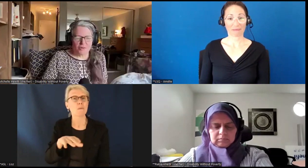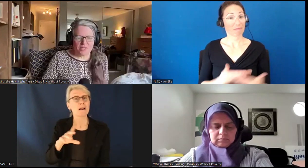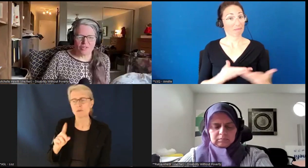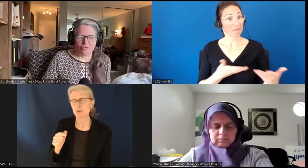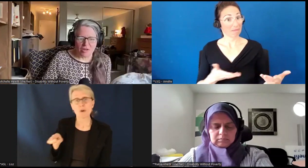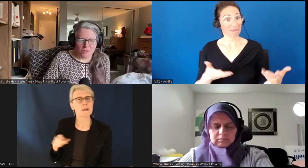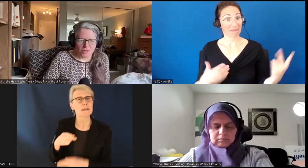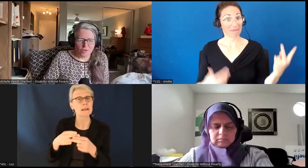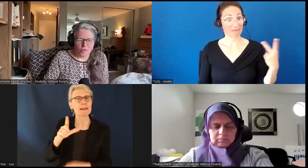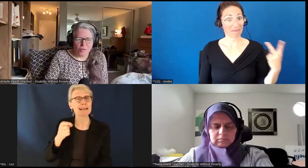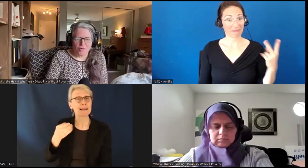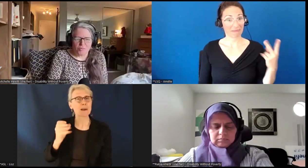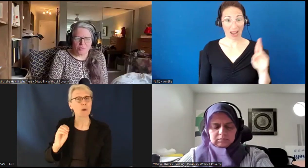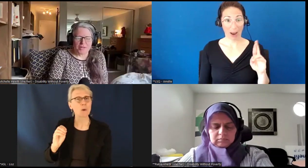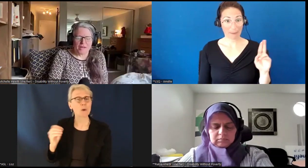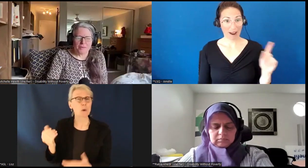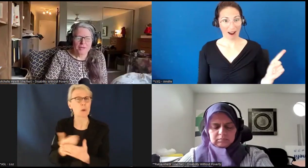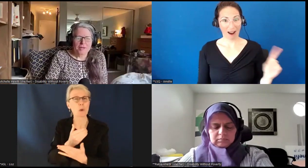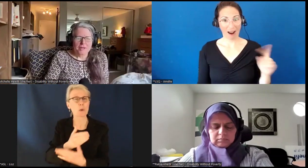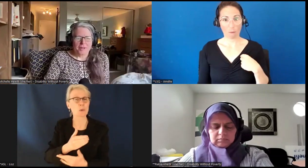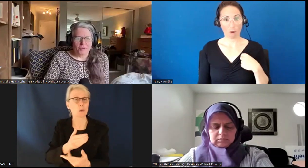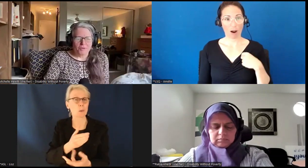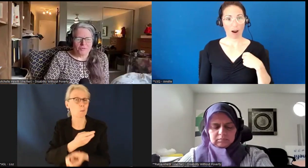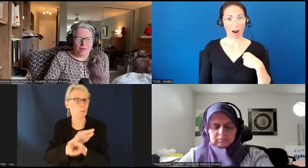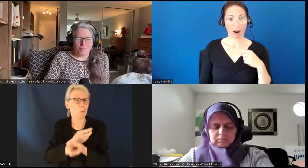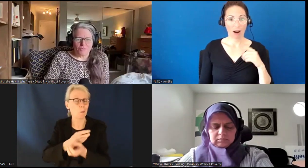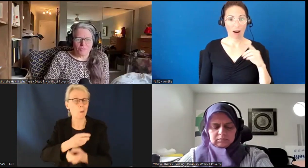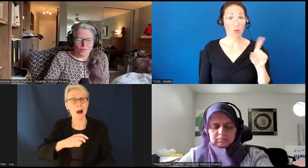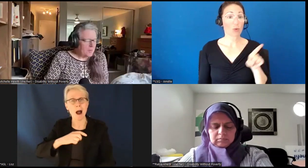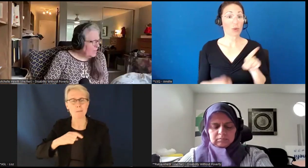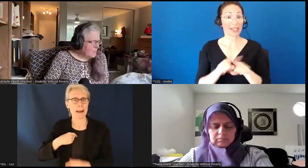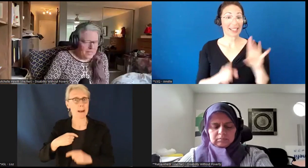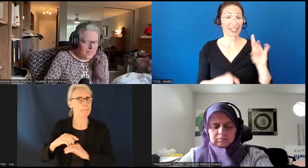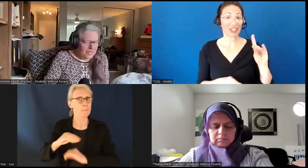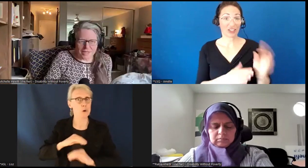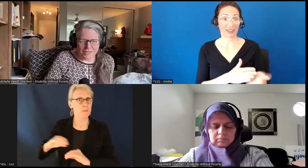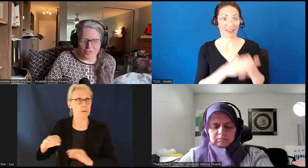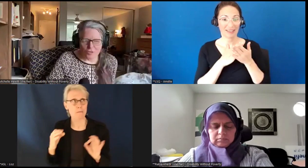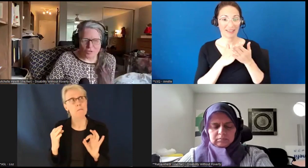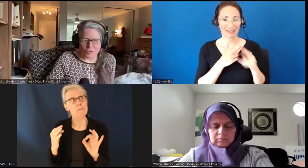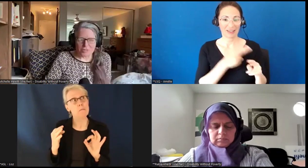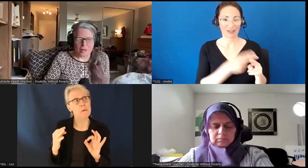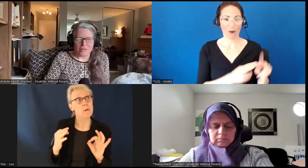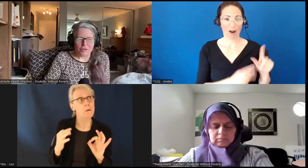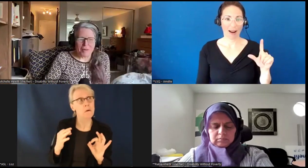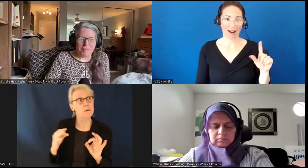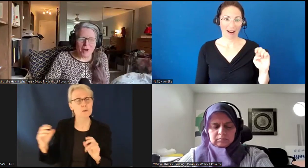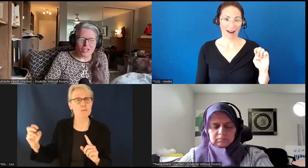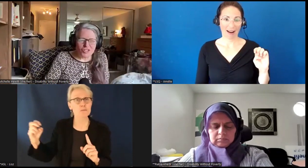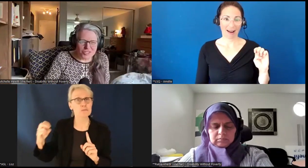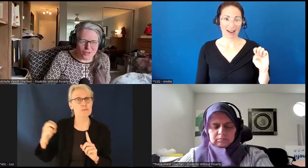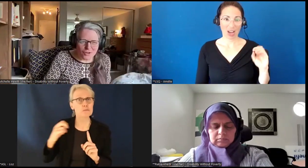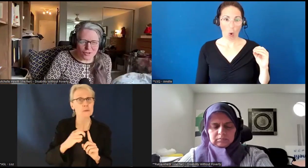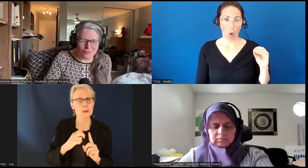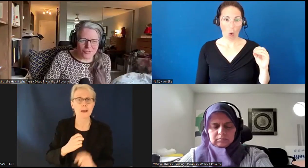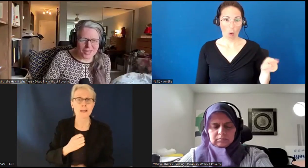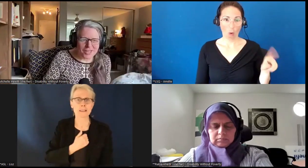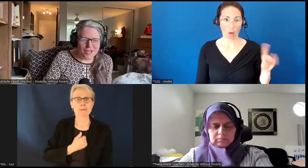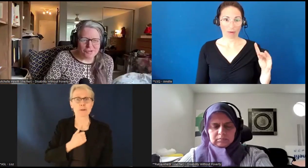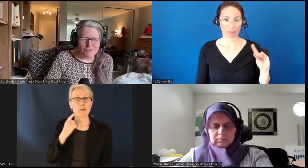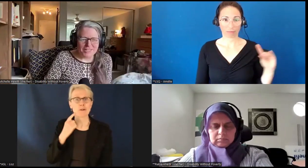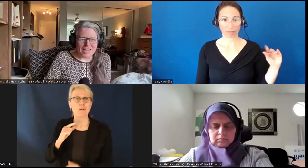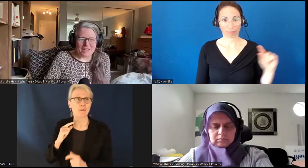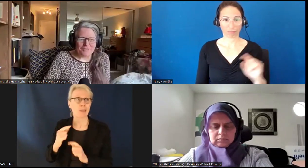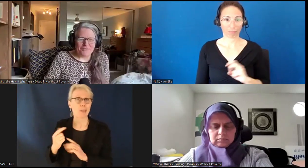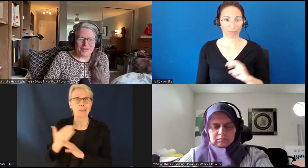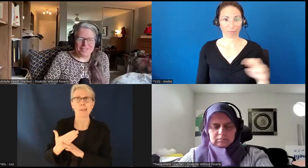who is in his crate with a new bone, but now I moved around the room. He decided to join in as well. So my apologies for all of the